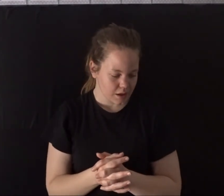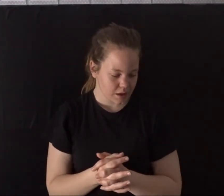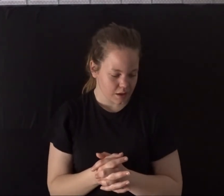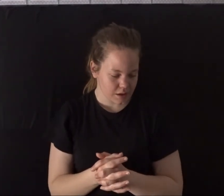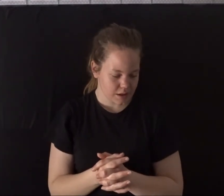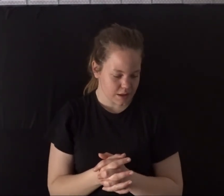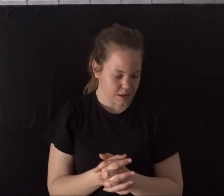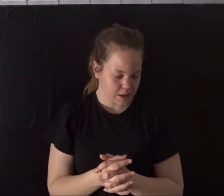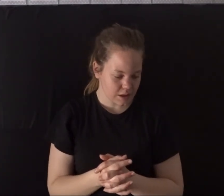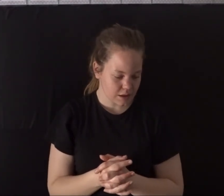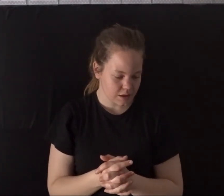And let's see.